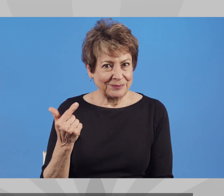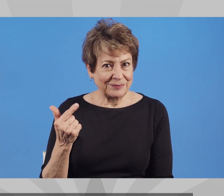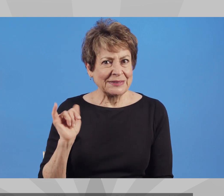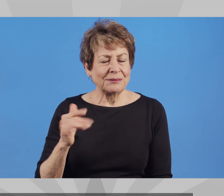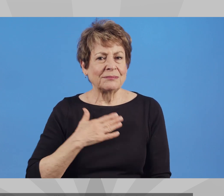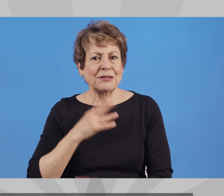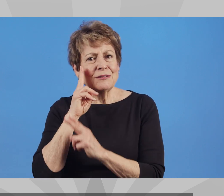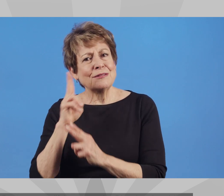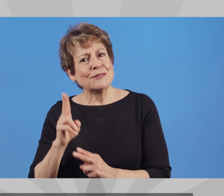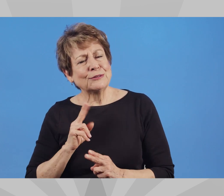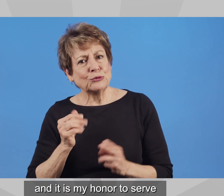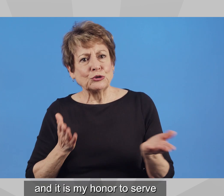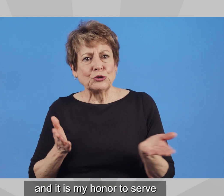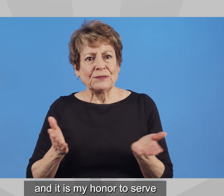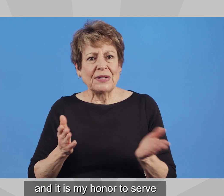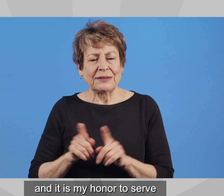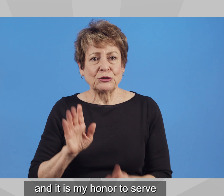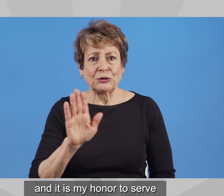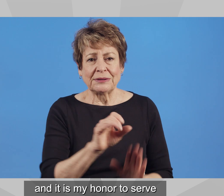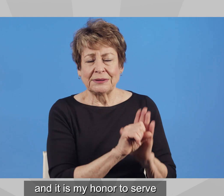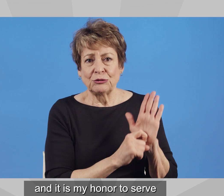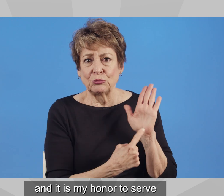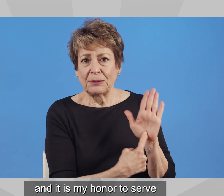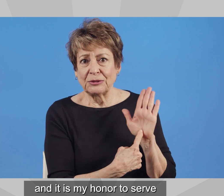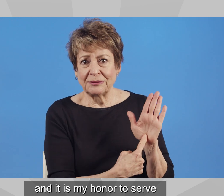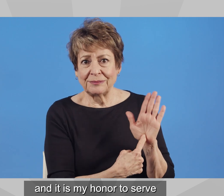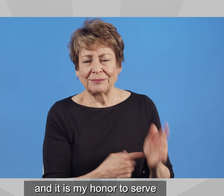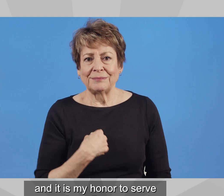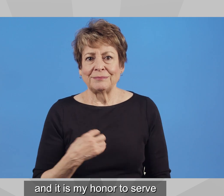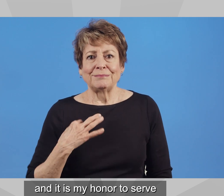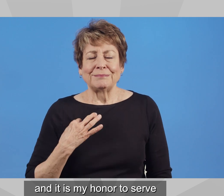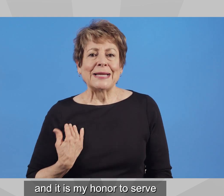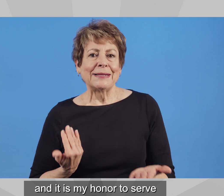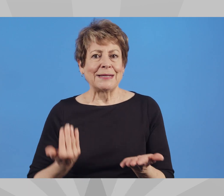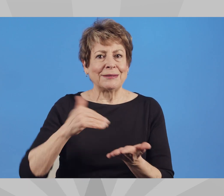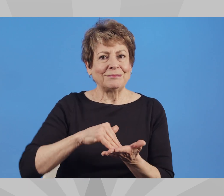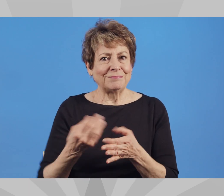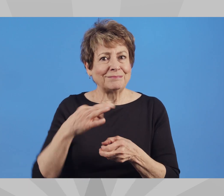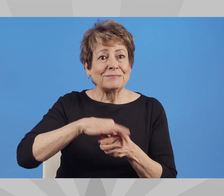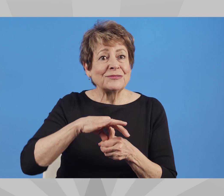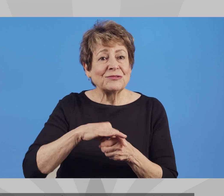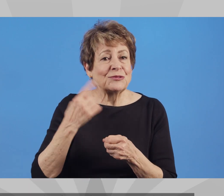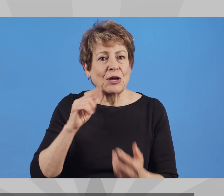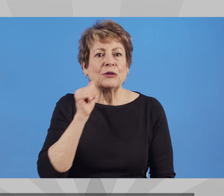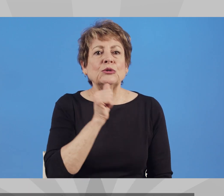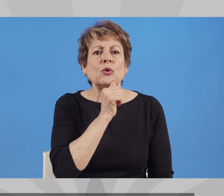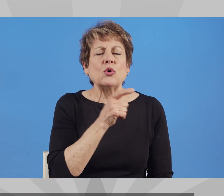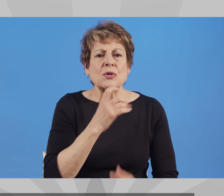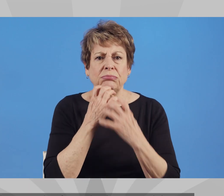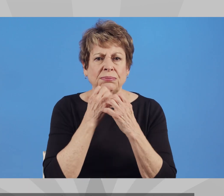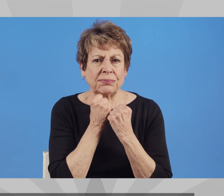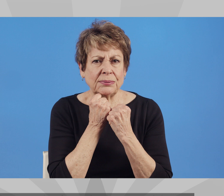My name is Charles Lucking, and it is my honor to serve as your state representative. I am running